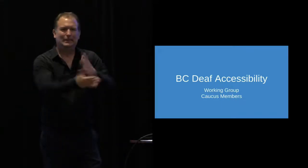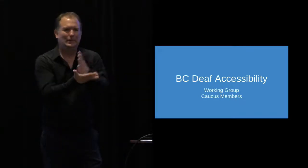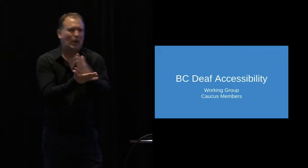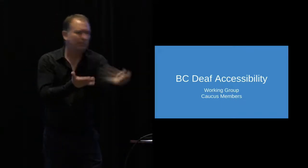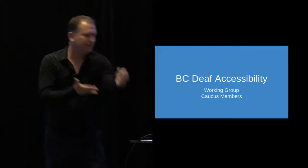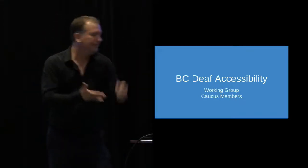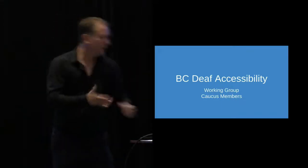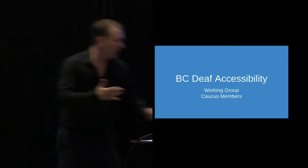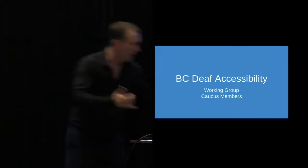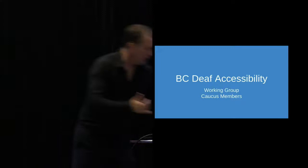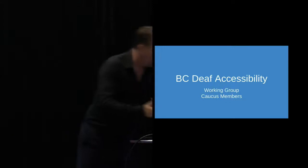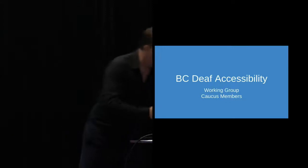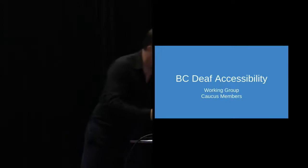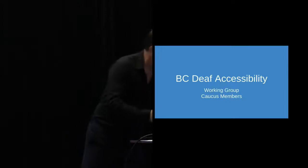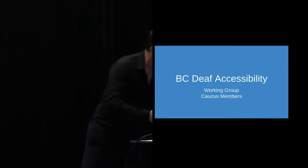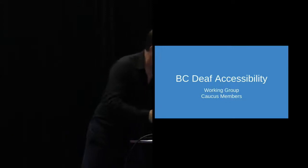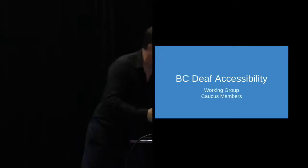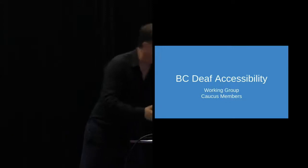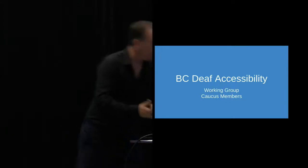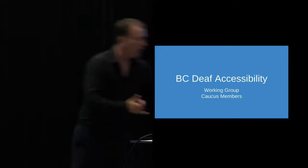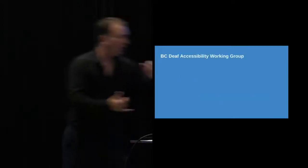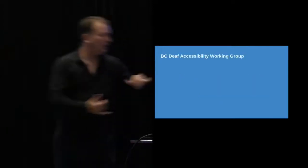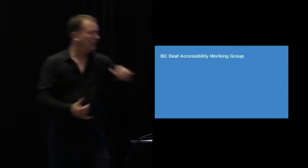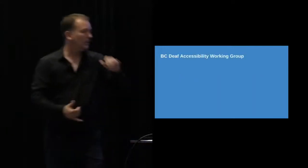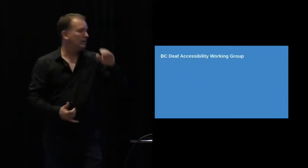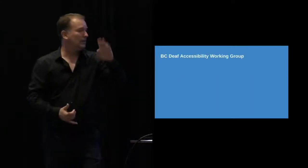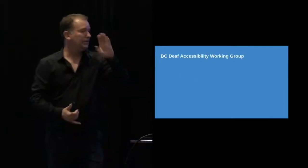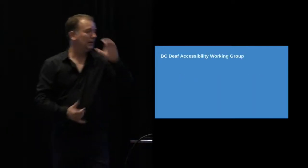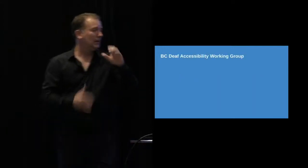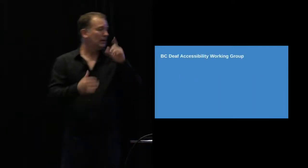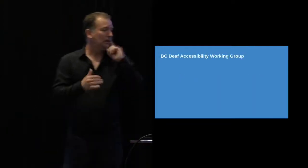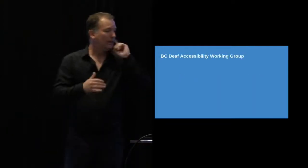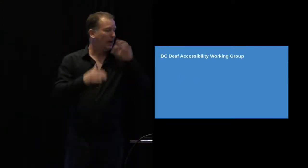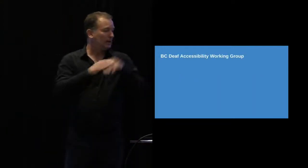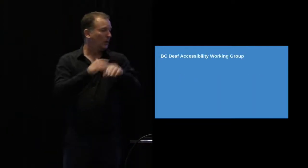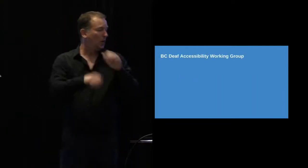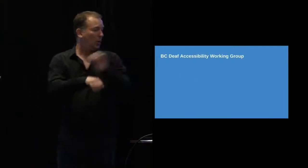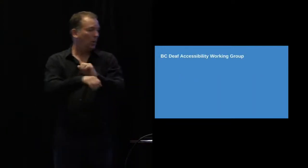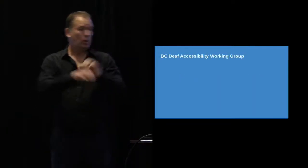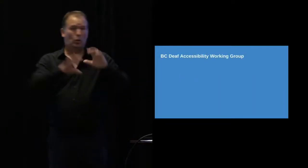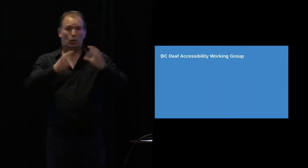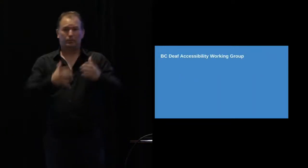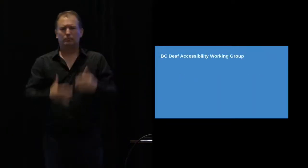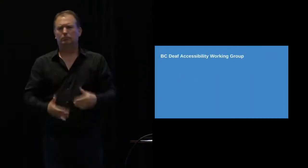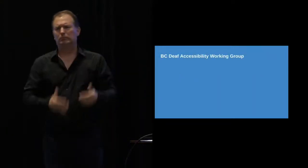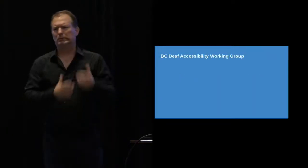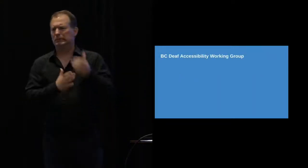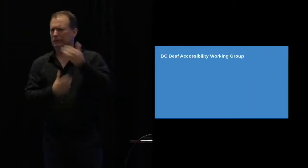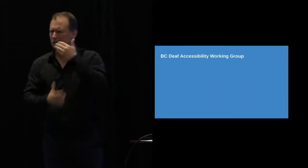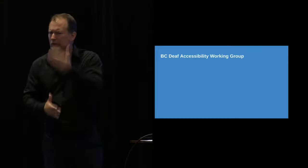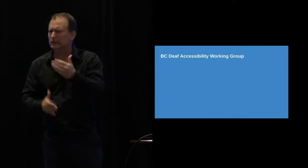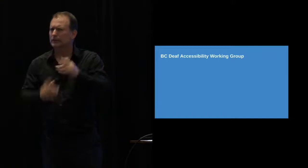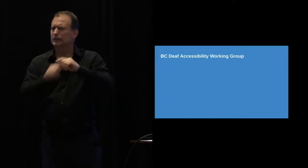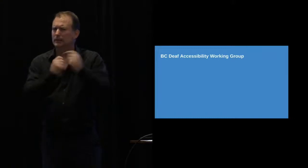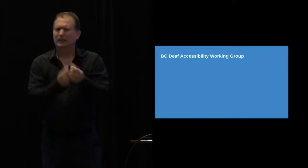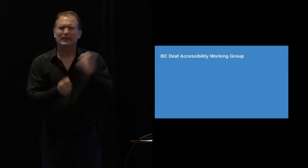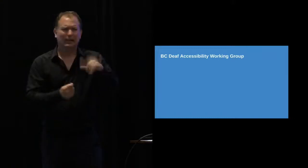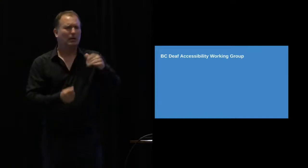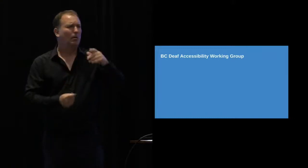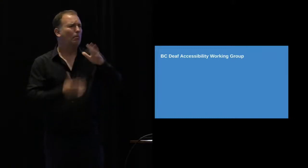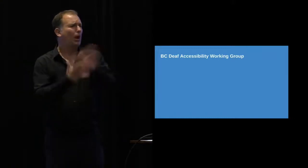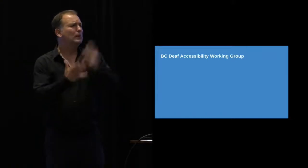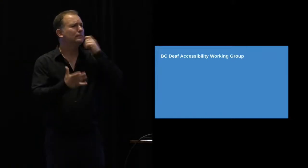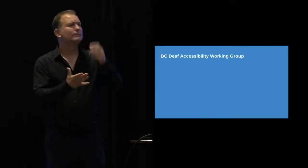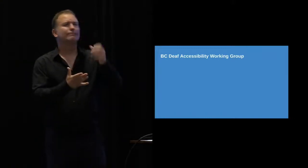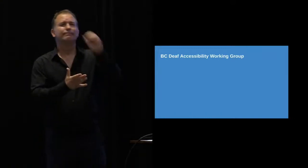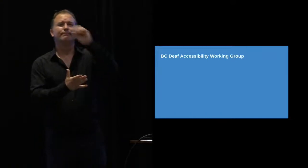brought it together in a group. Of course, we don't have time to have everyone stand up, but the BC Deaf Accessibility